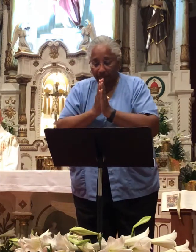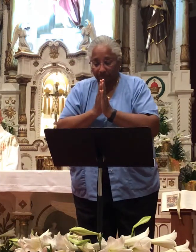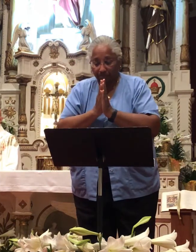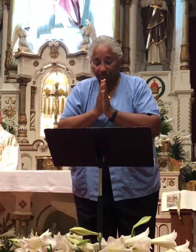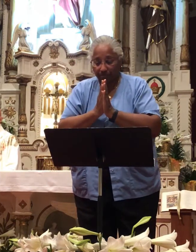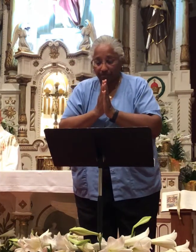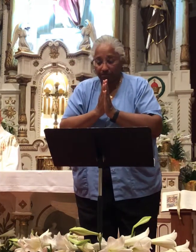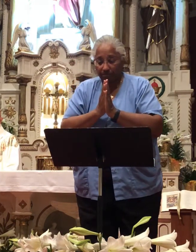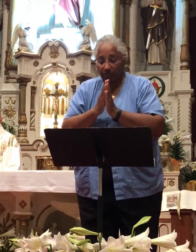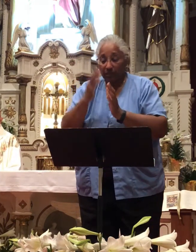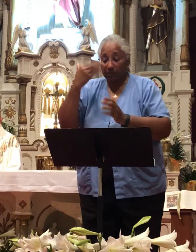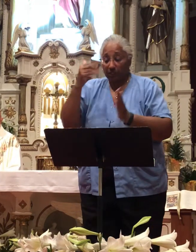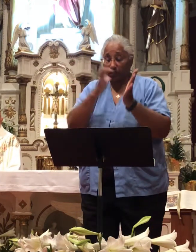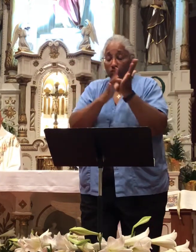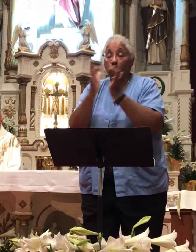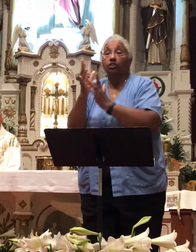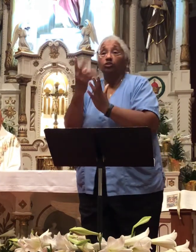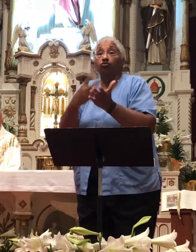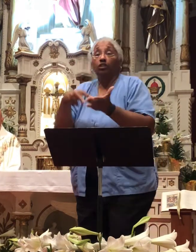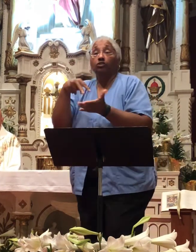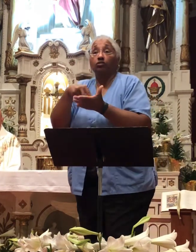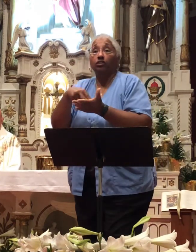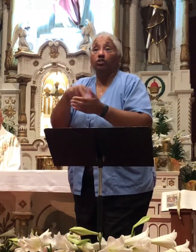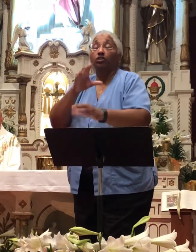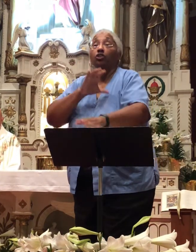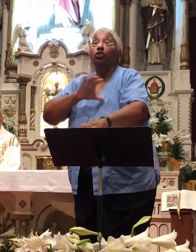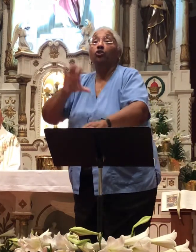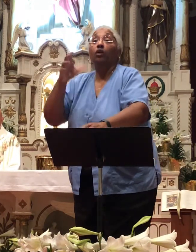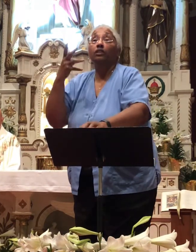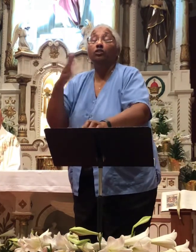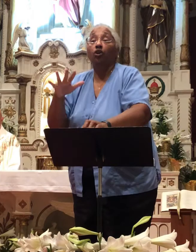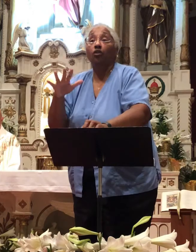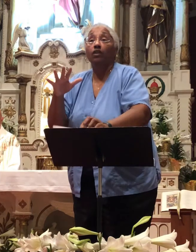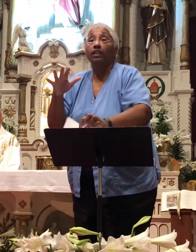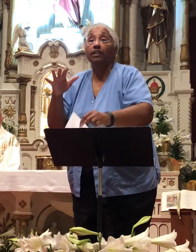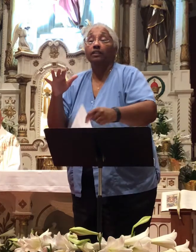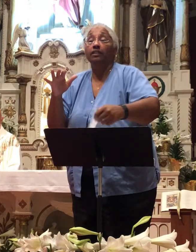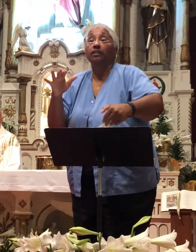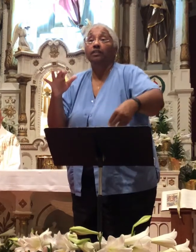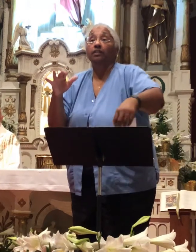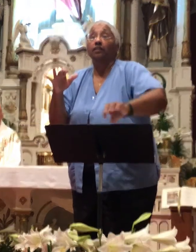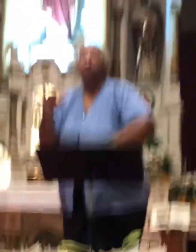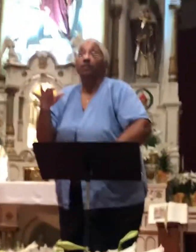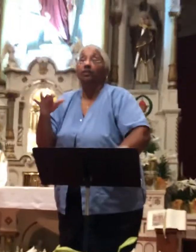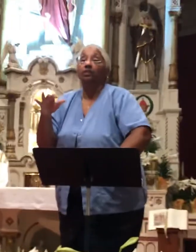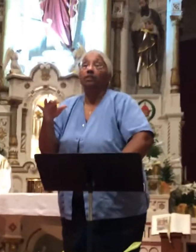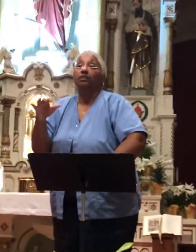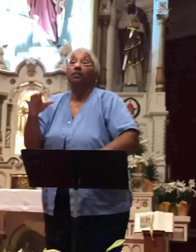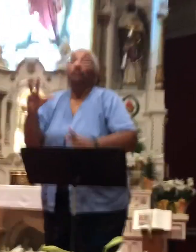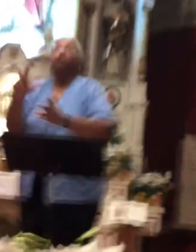By his resurrection, Christ has conquered all that stands